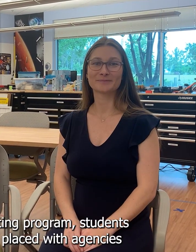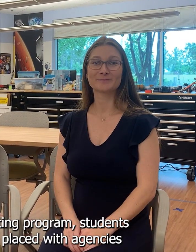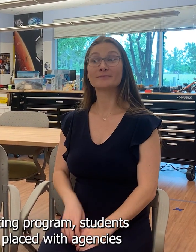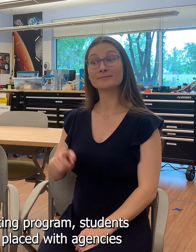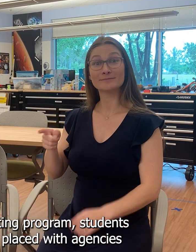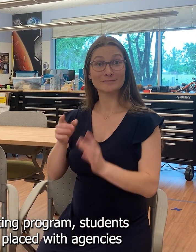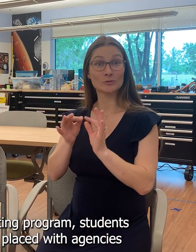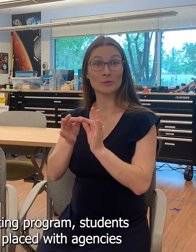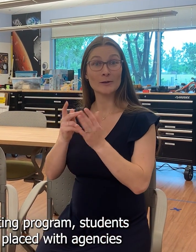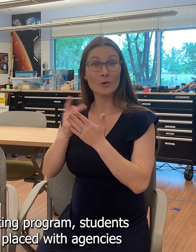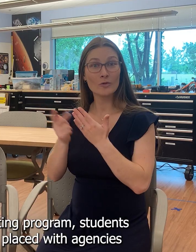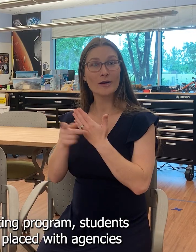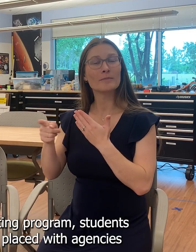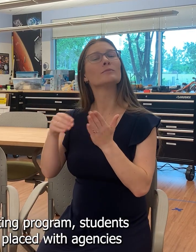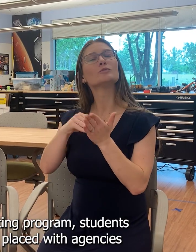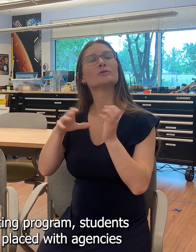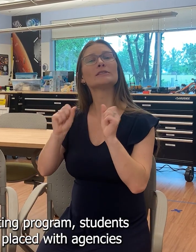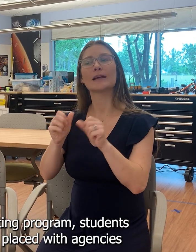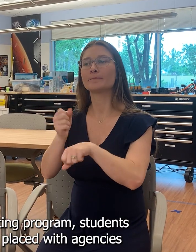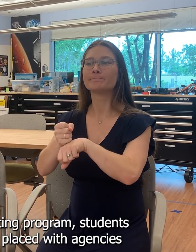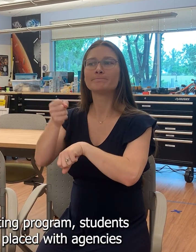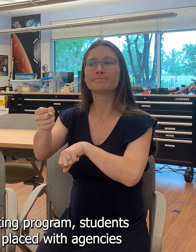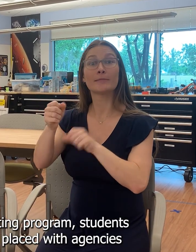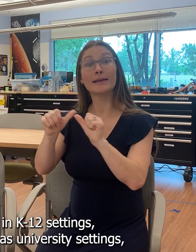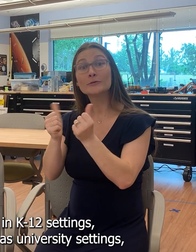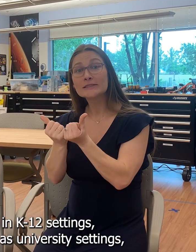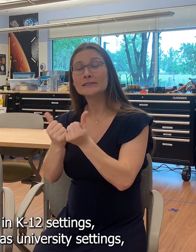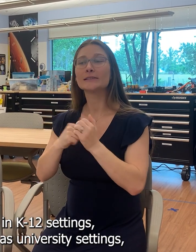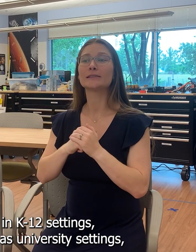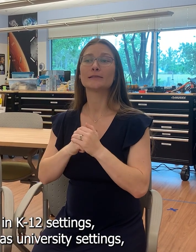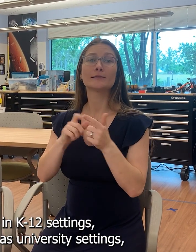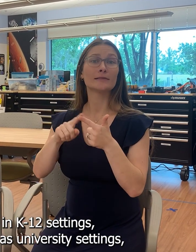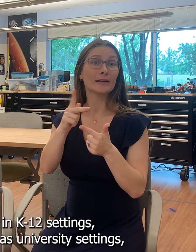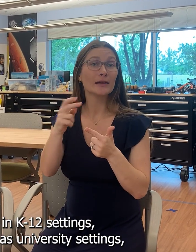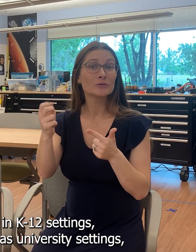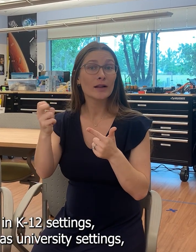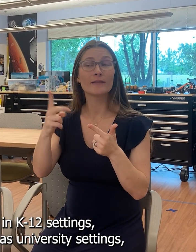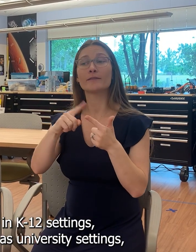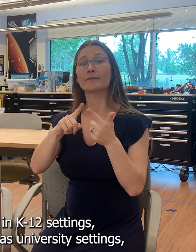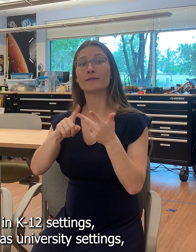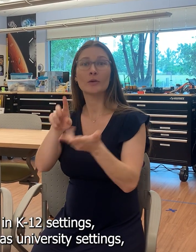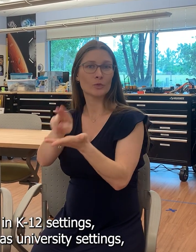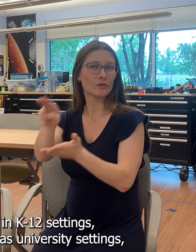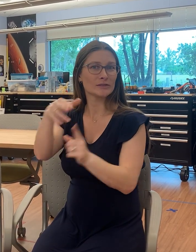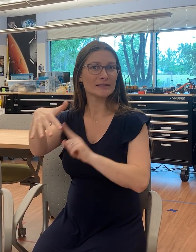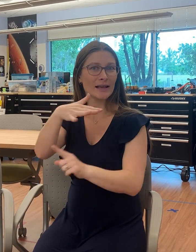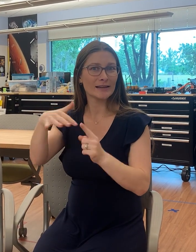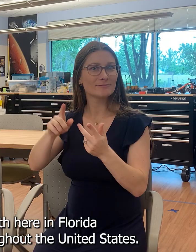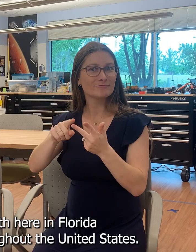In the interpreting program, students can be placed with agencies or in K-12 settings as well as university